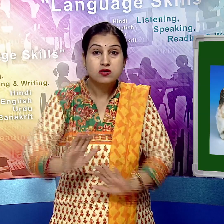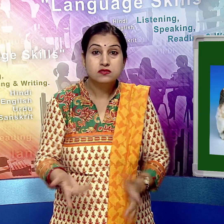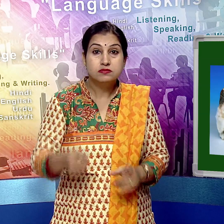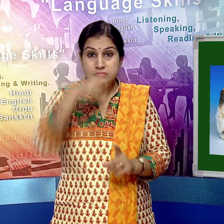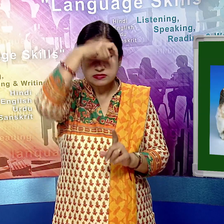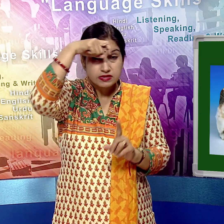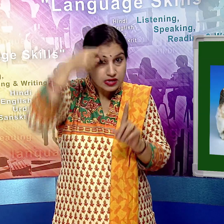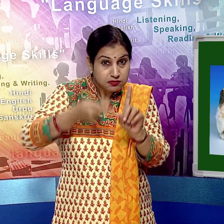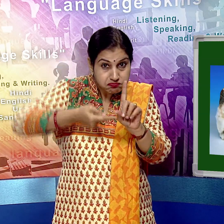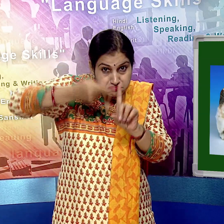moisture, and air